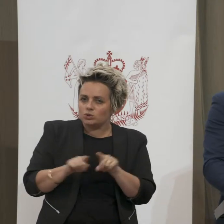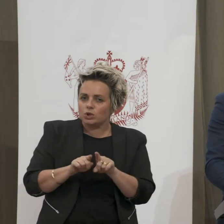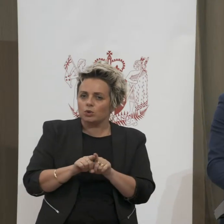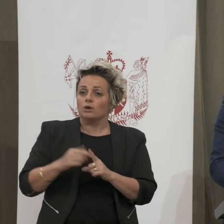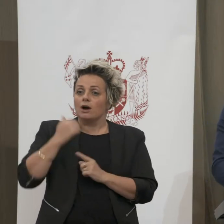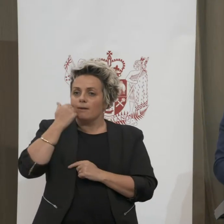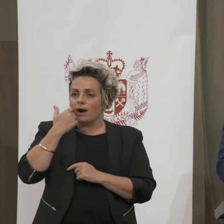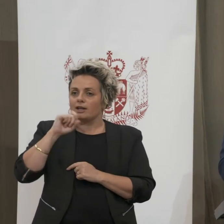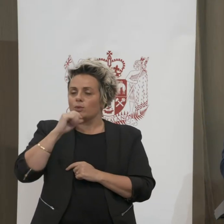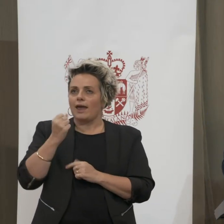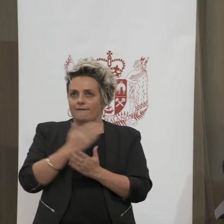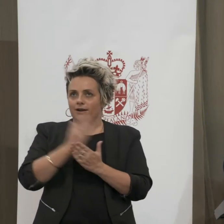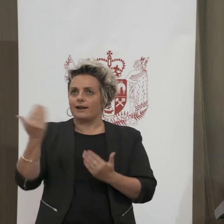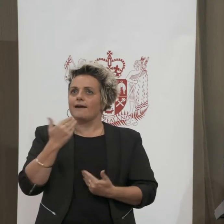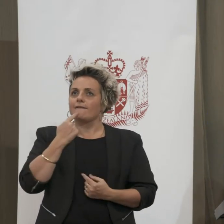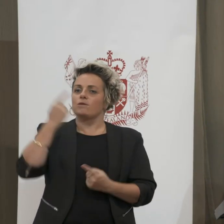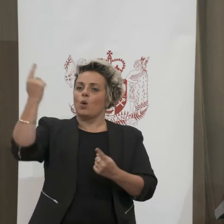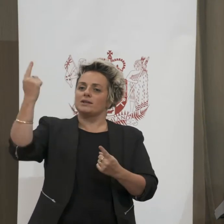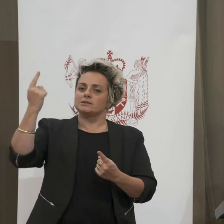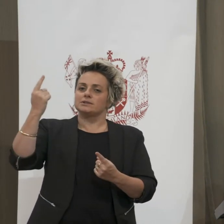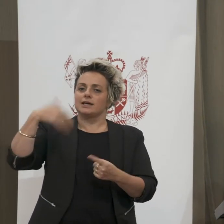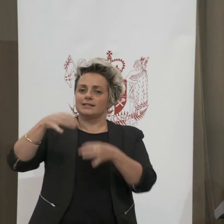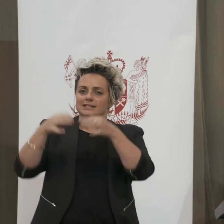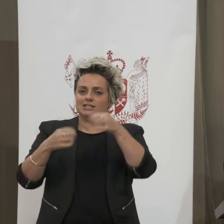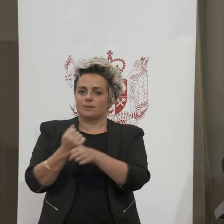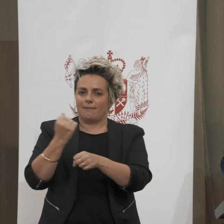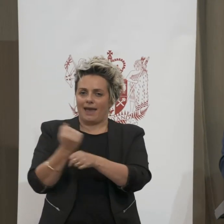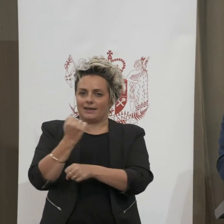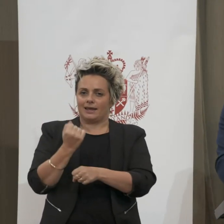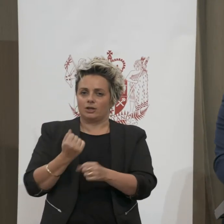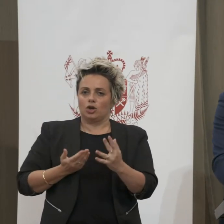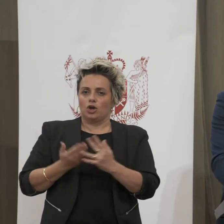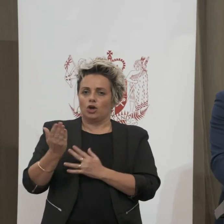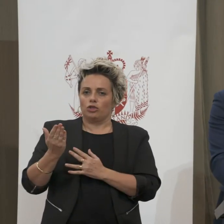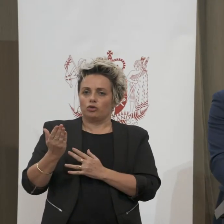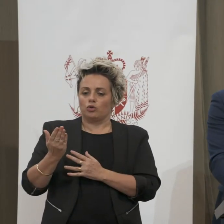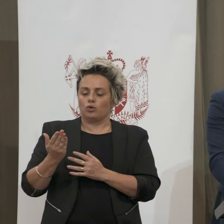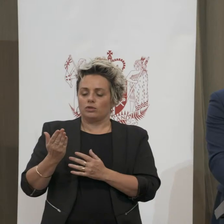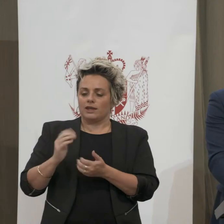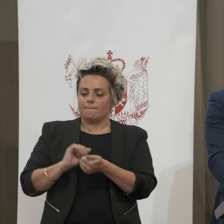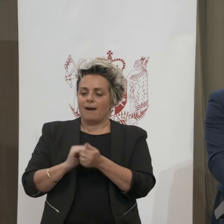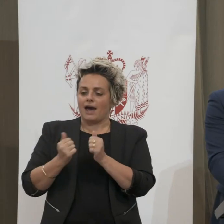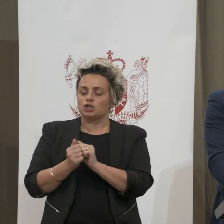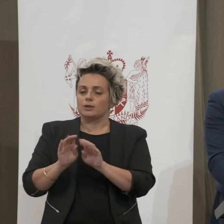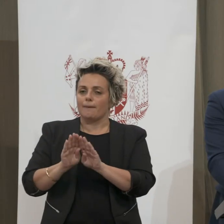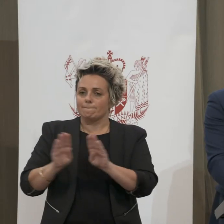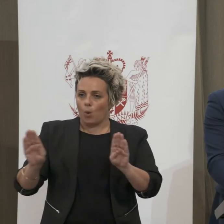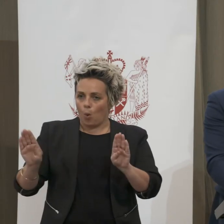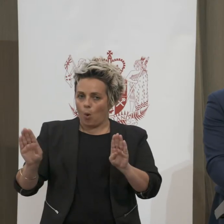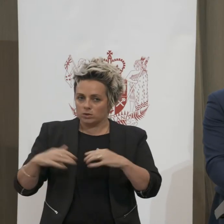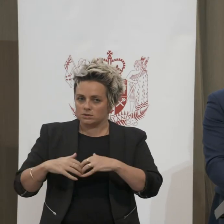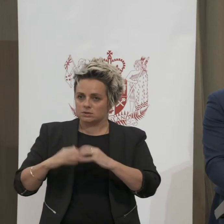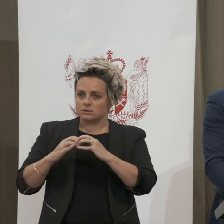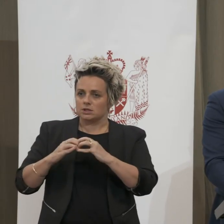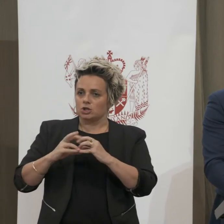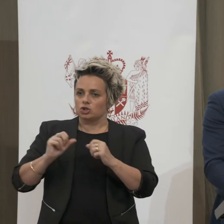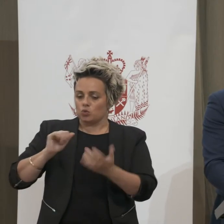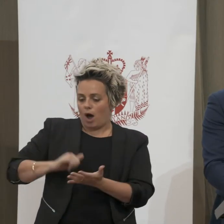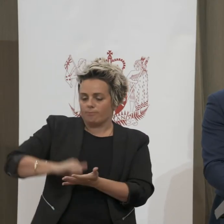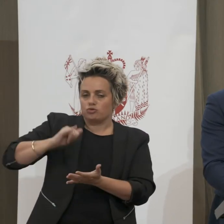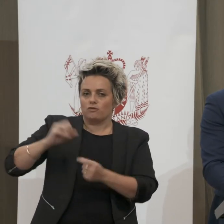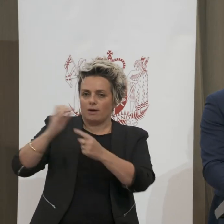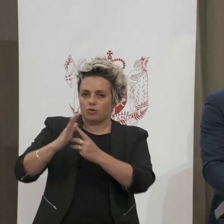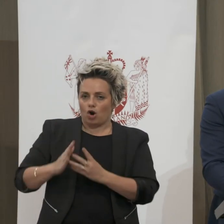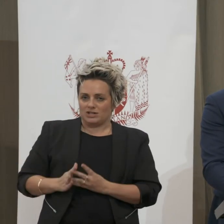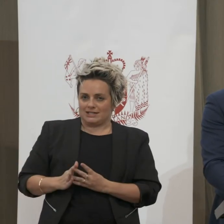Māori will have a clear voice in decision-making through the evolved iwi Māori partnership boards that will approve priorities and